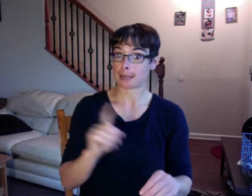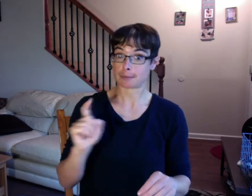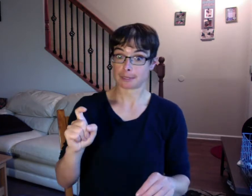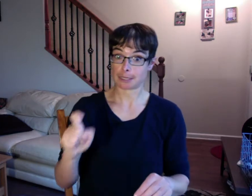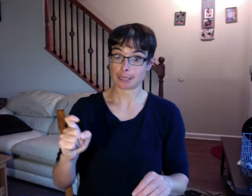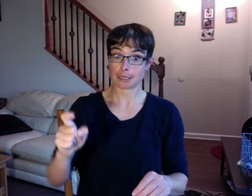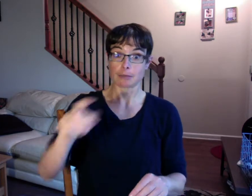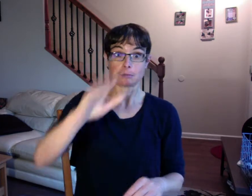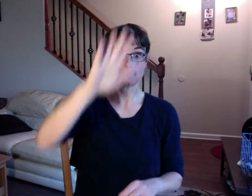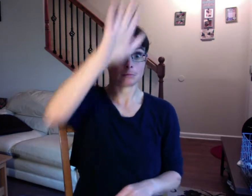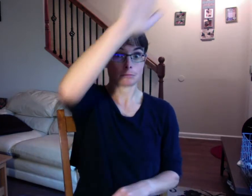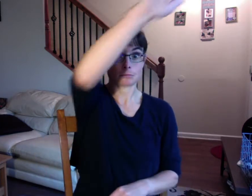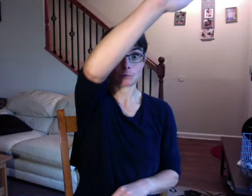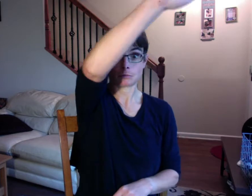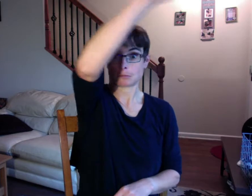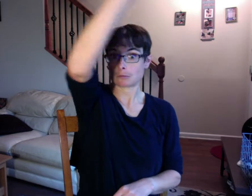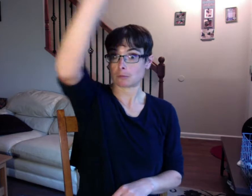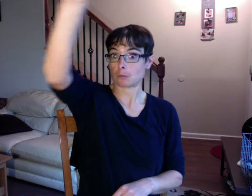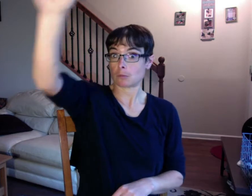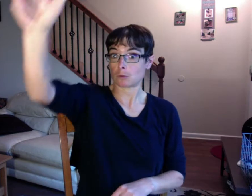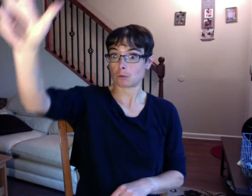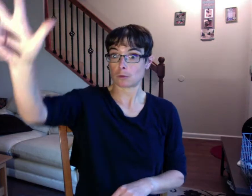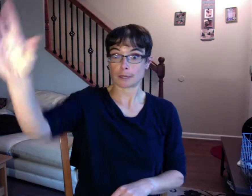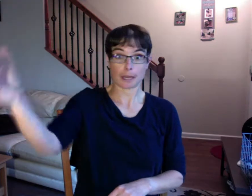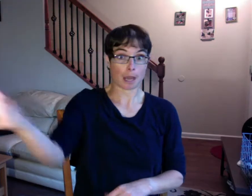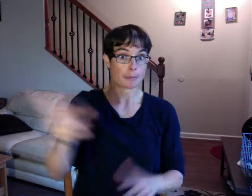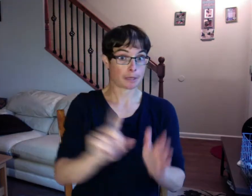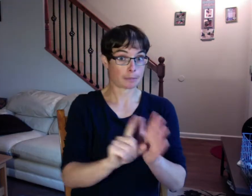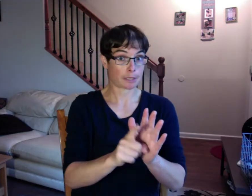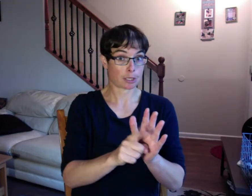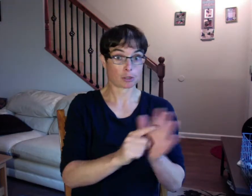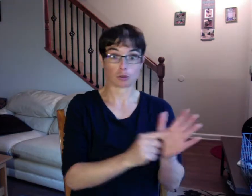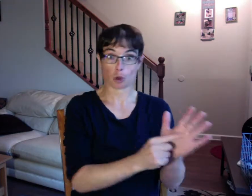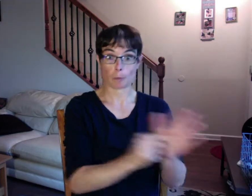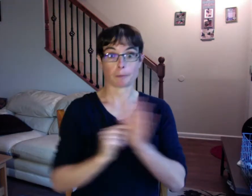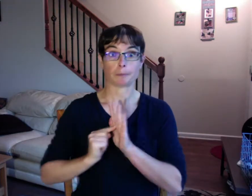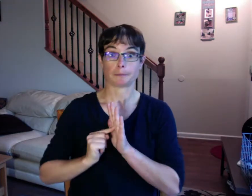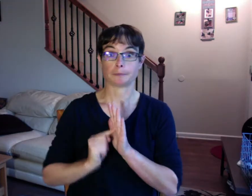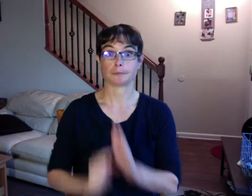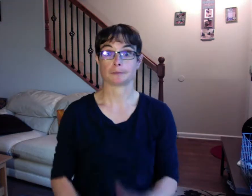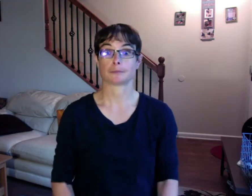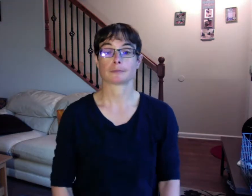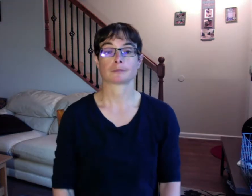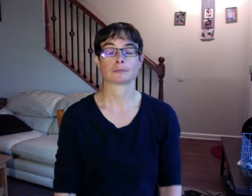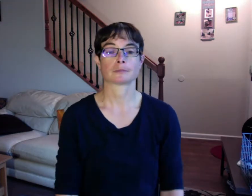1 minute. 1 minute, that's a long time.